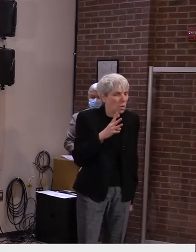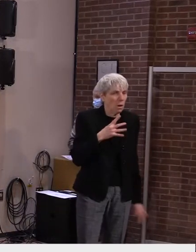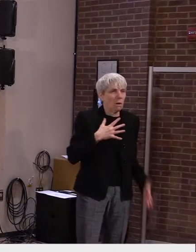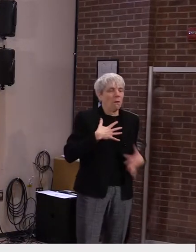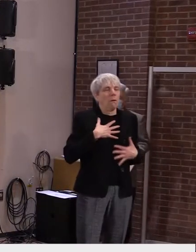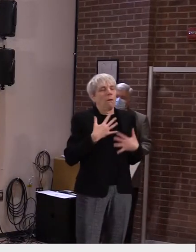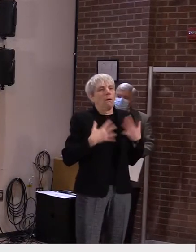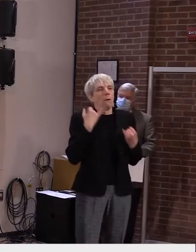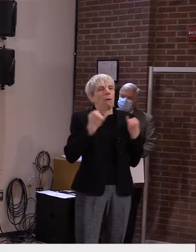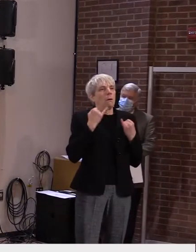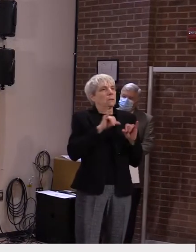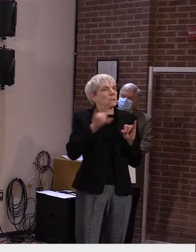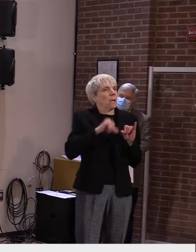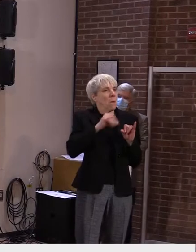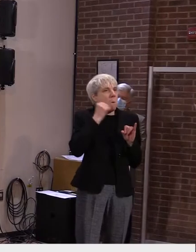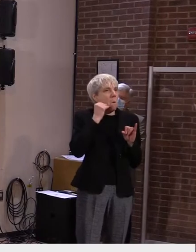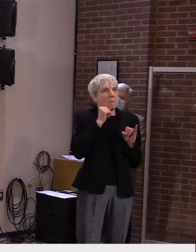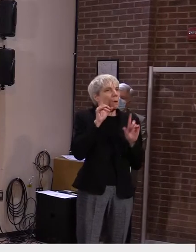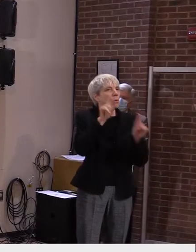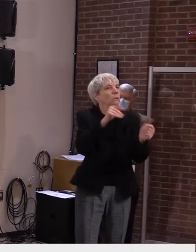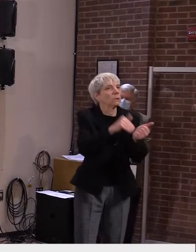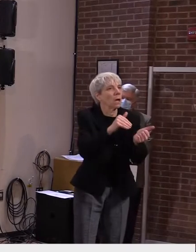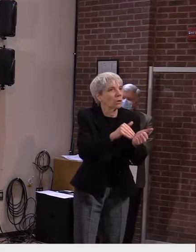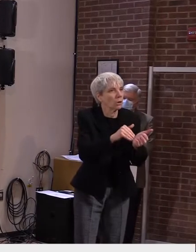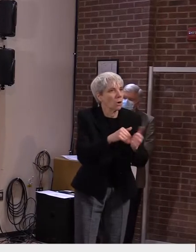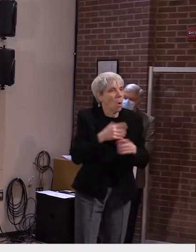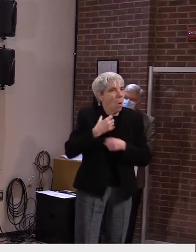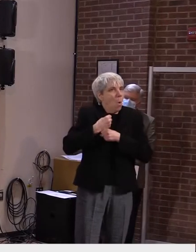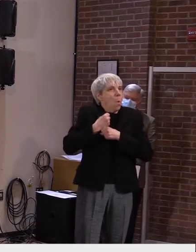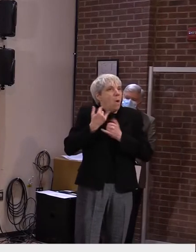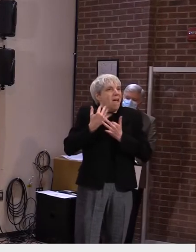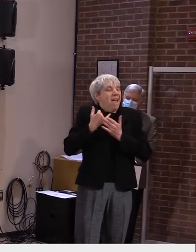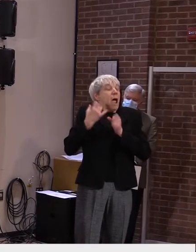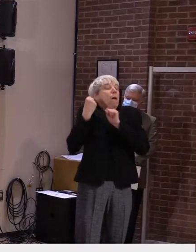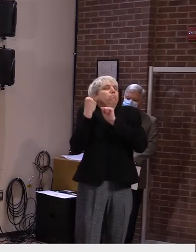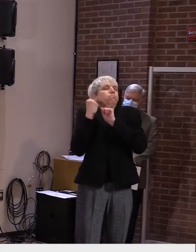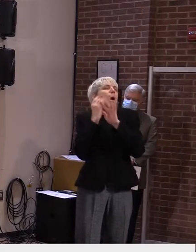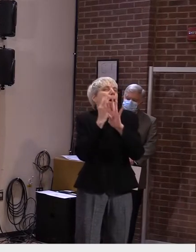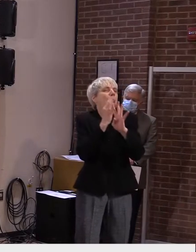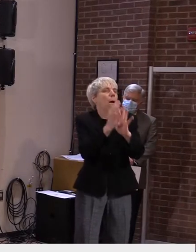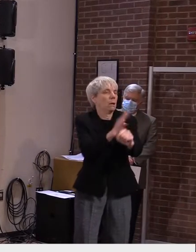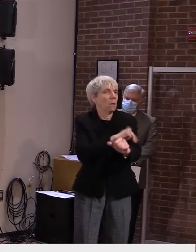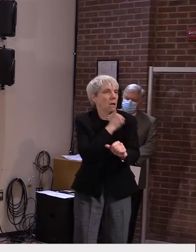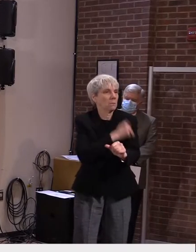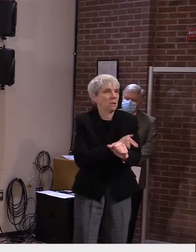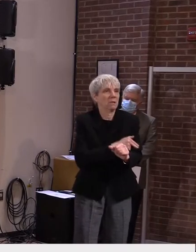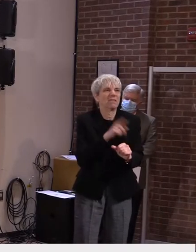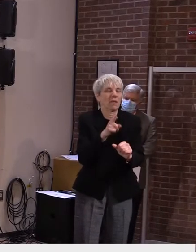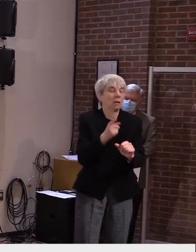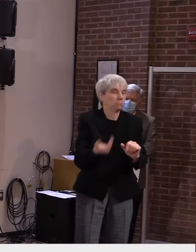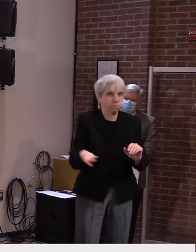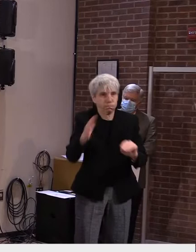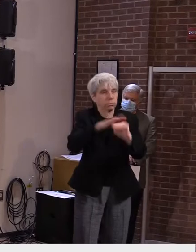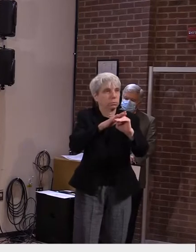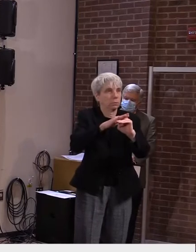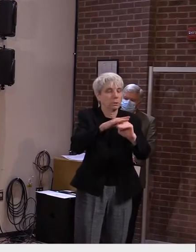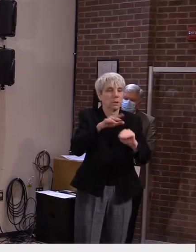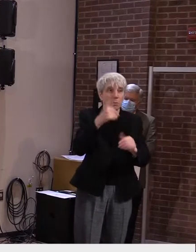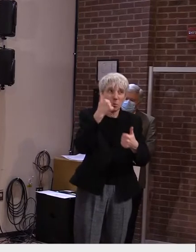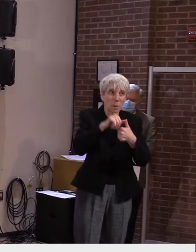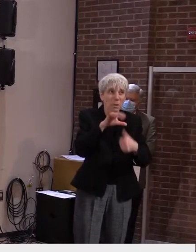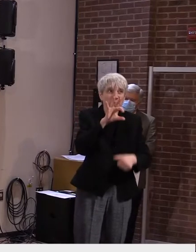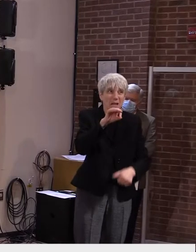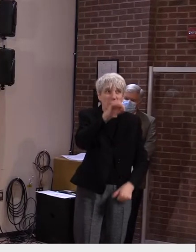care from happening. And this pent-up demand is what's driving that 90%